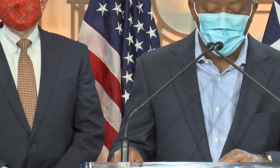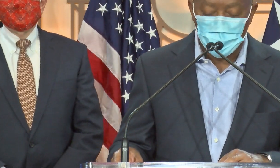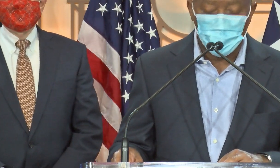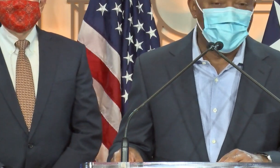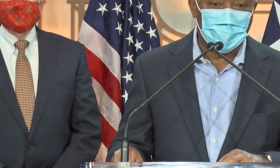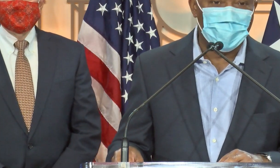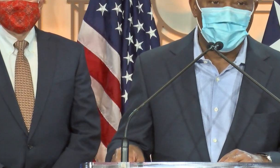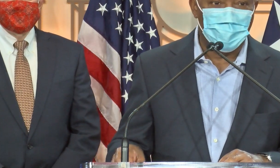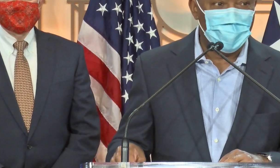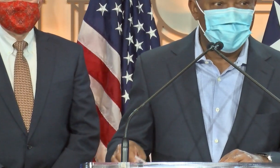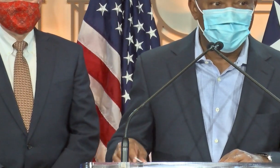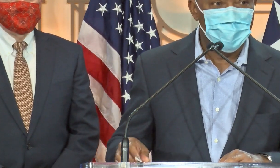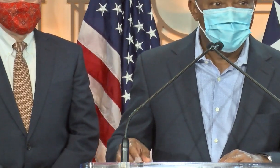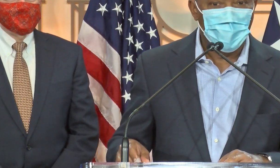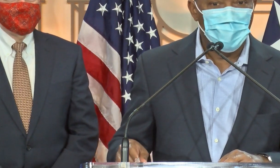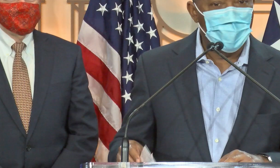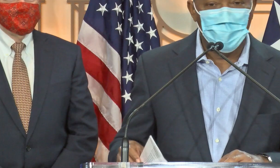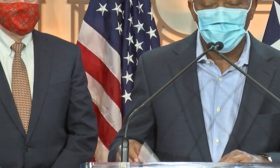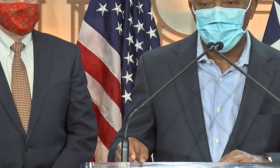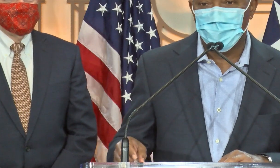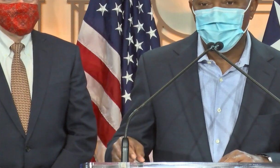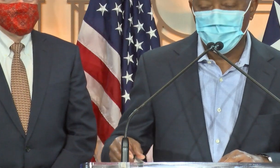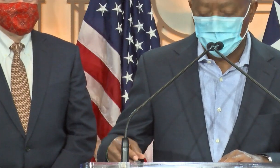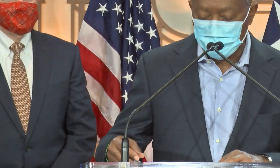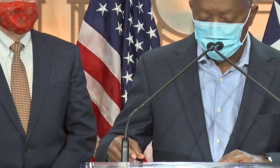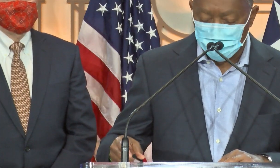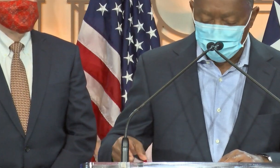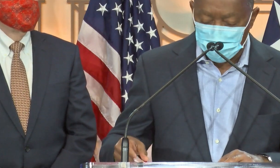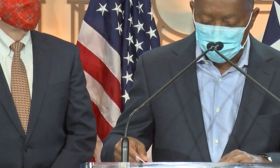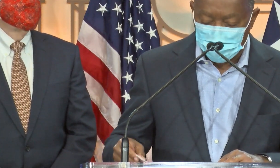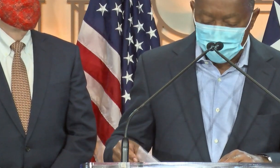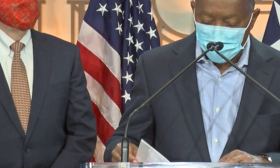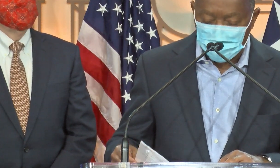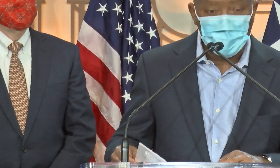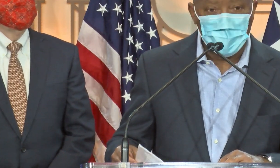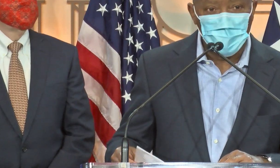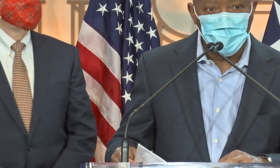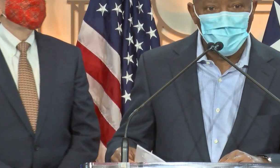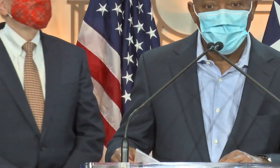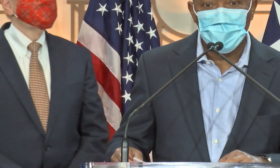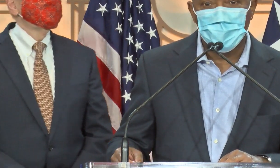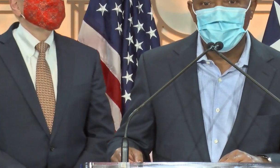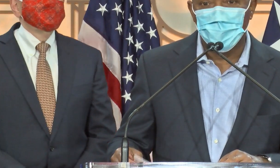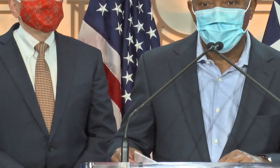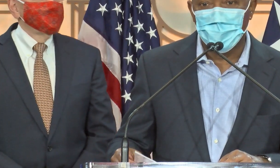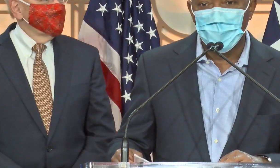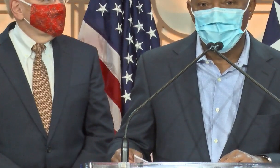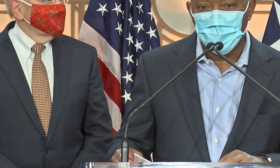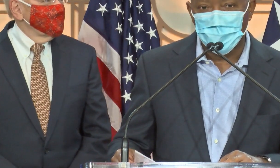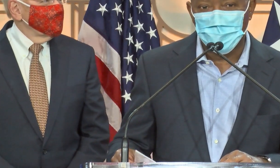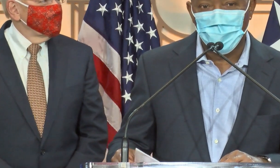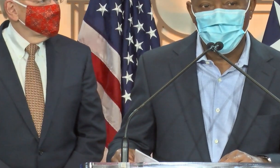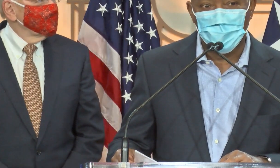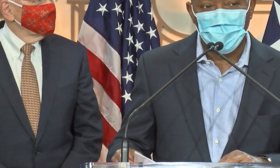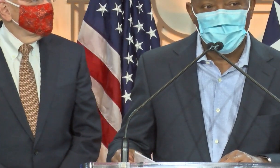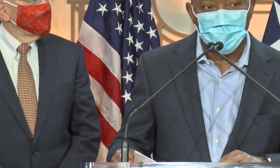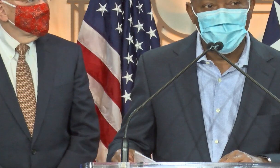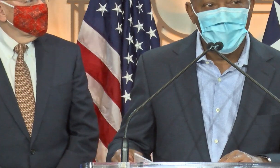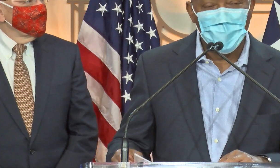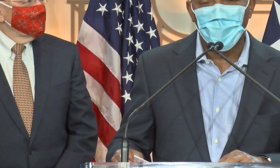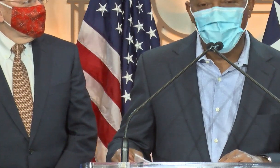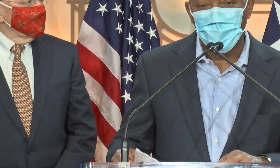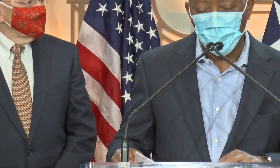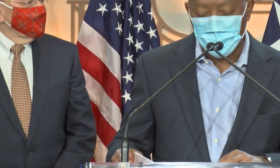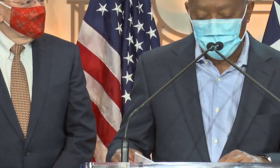trees along Westheimer. Hyder, really, really appreciate you, love you, man, and thank you for continuing your support with